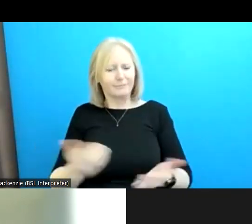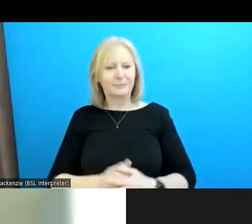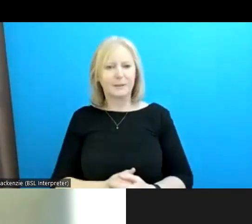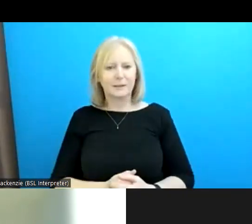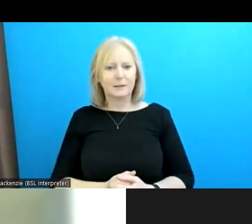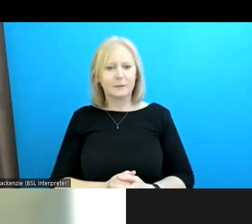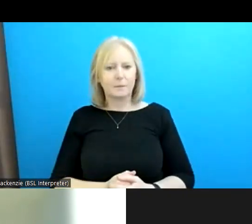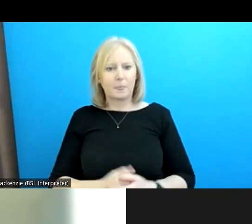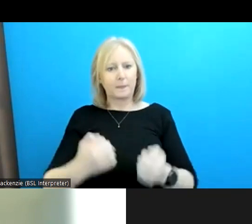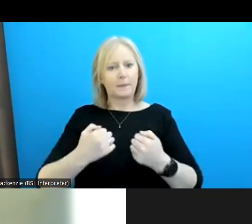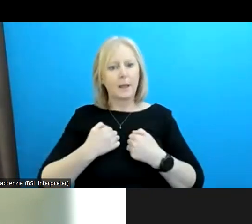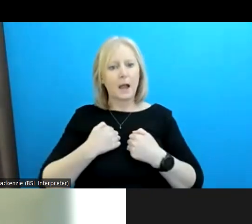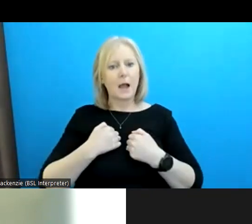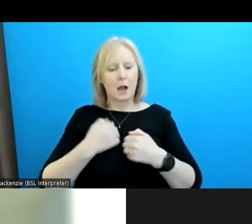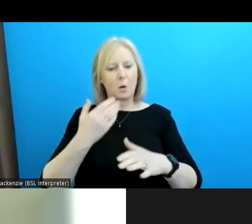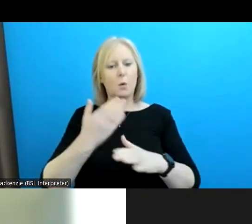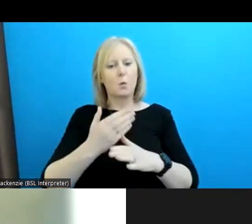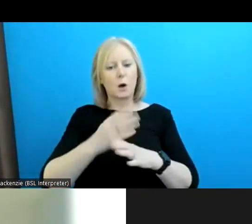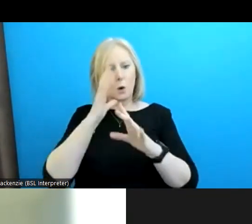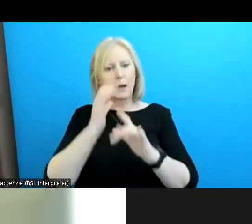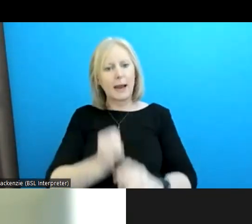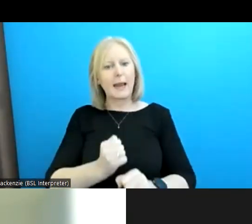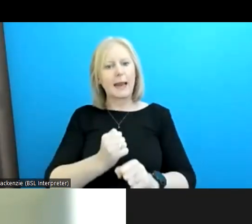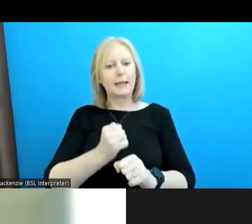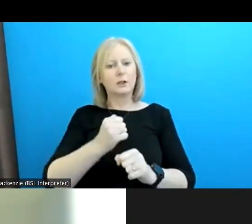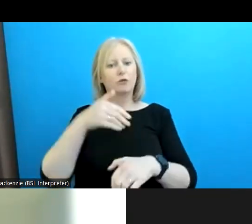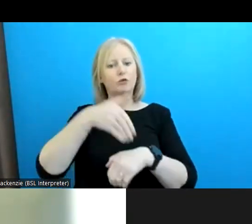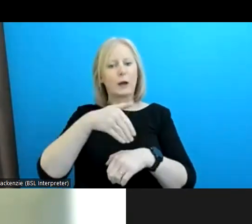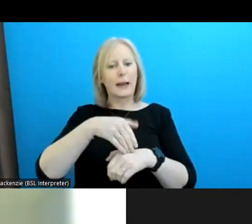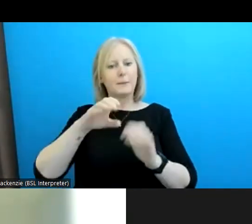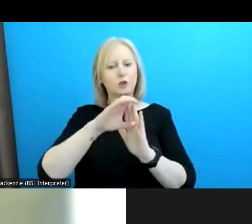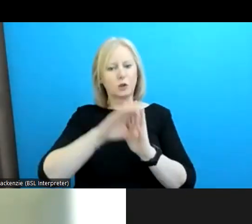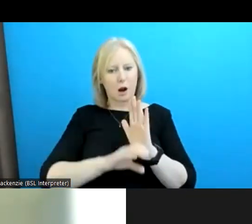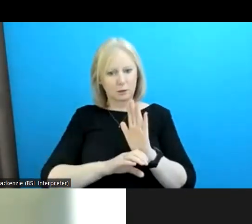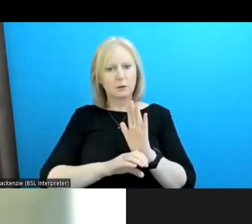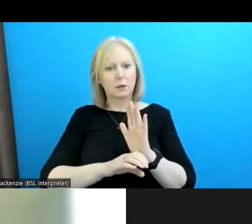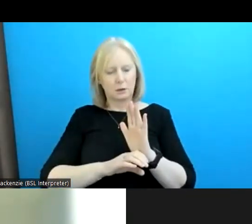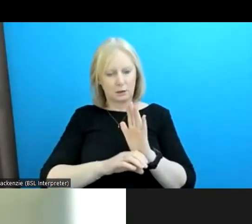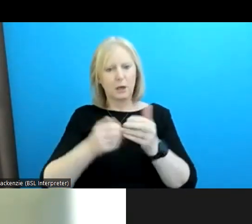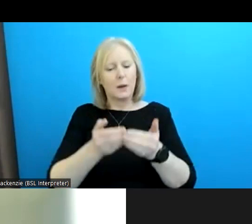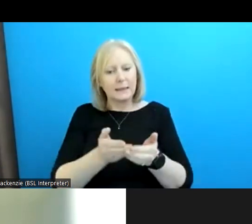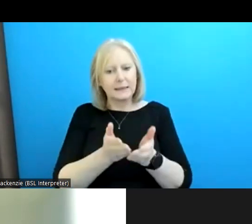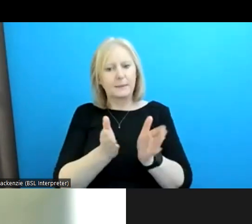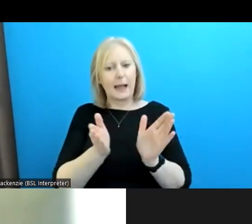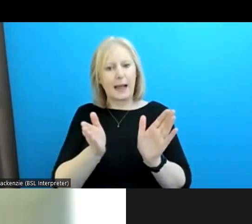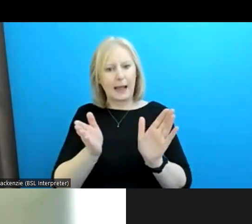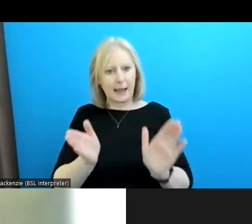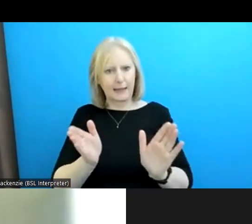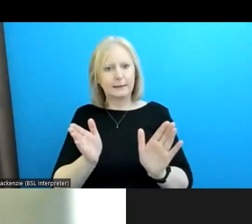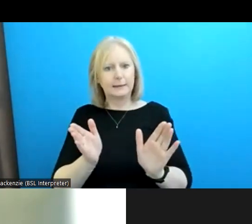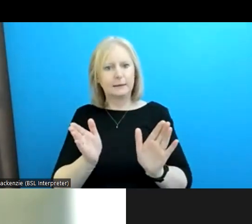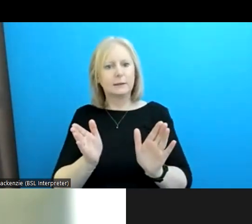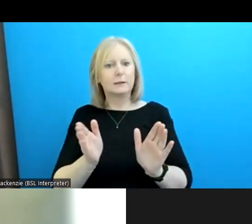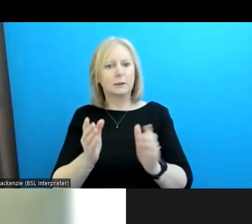Our work on the Hate Crime Charter that initially started off with larger transport providers has expanded now, working with taxi firms and